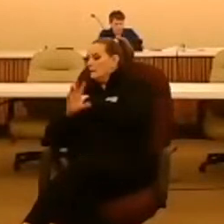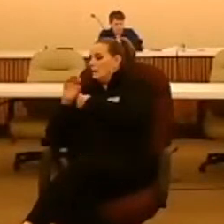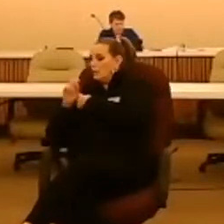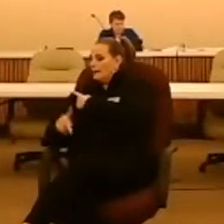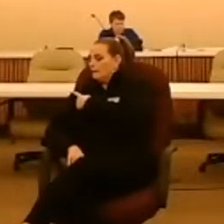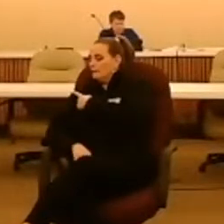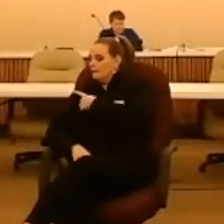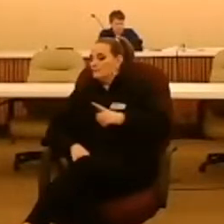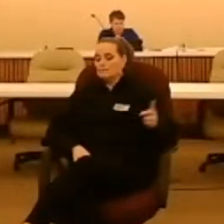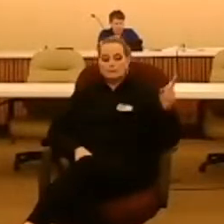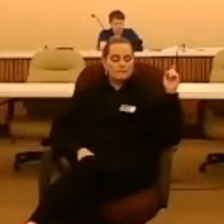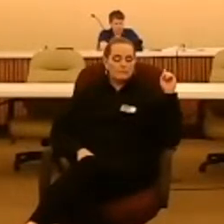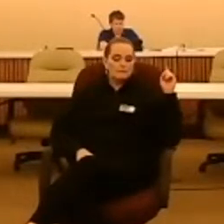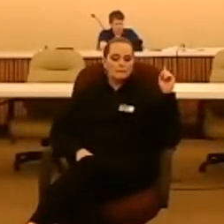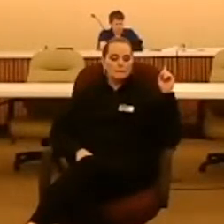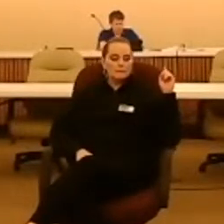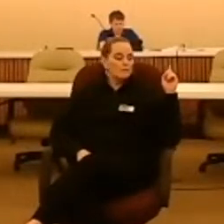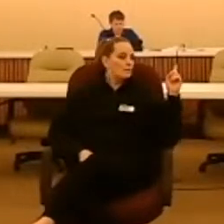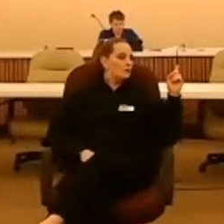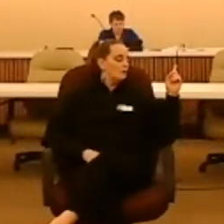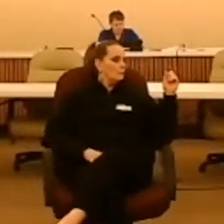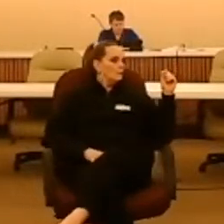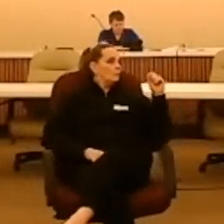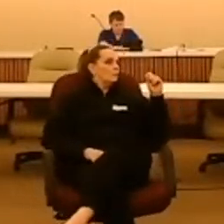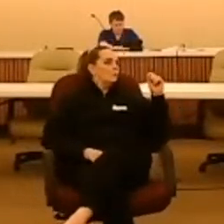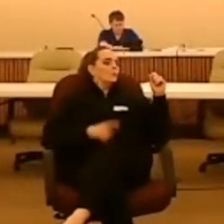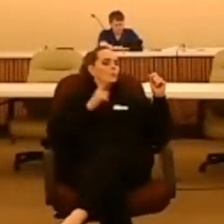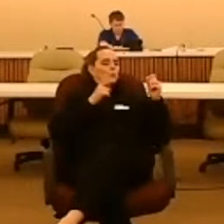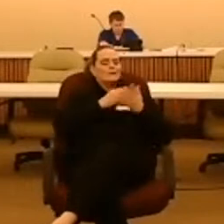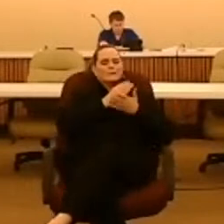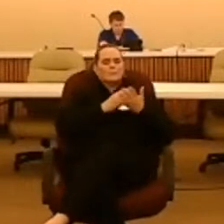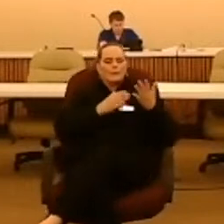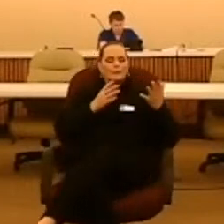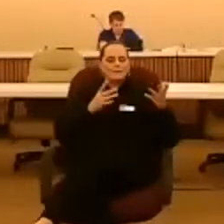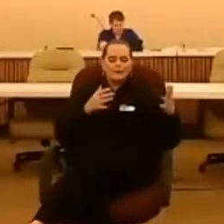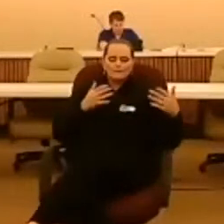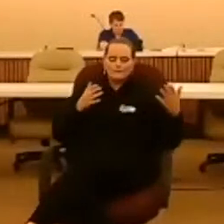And what's this part within, it has to be,